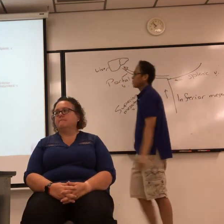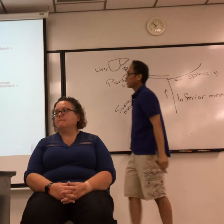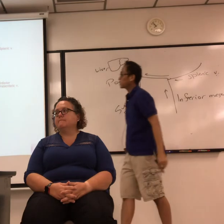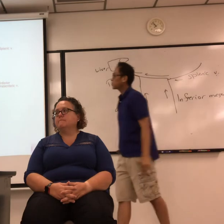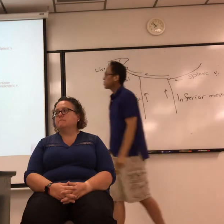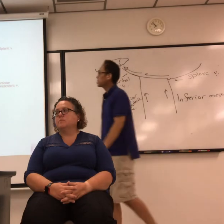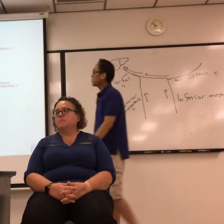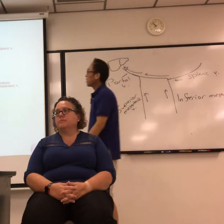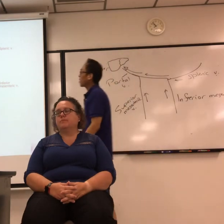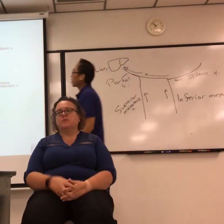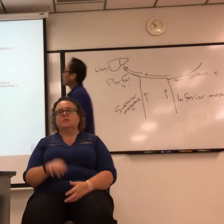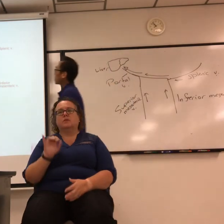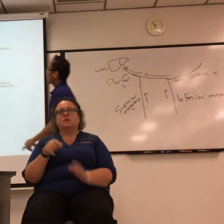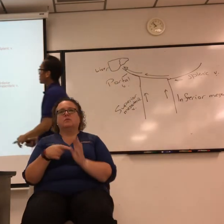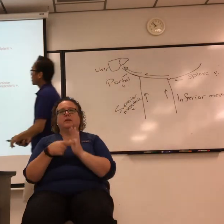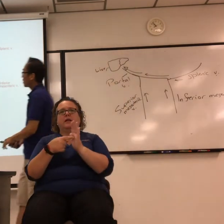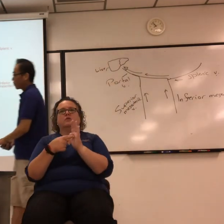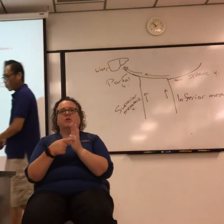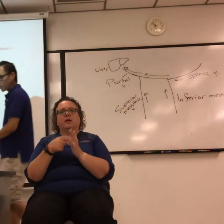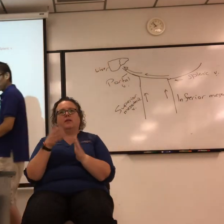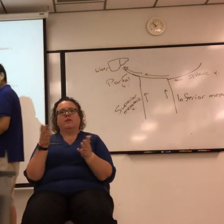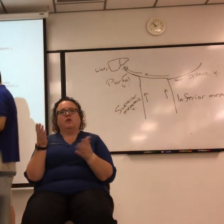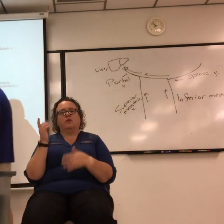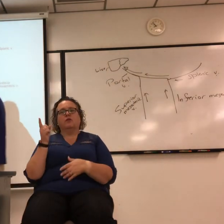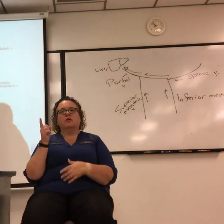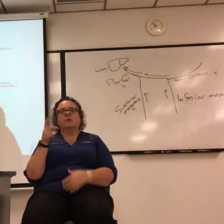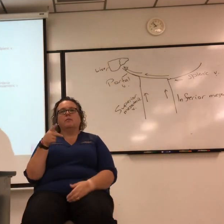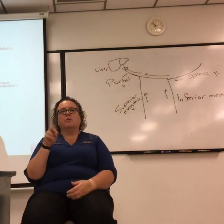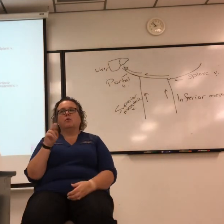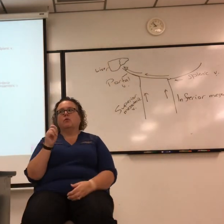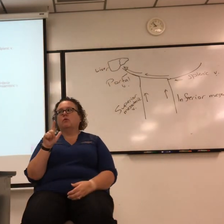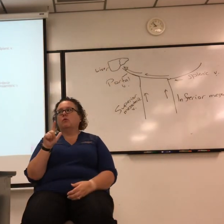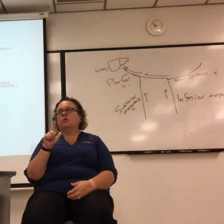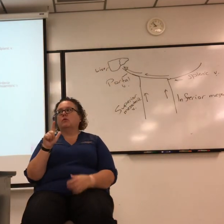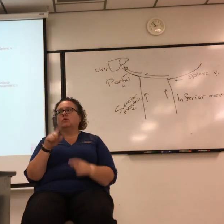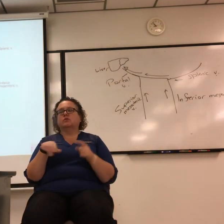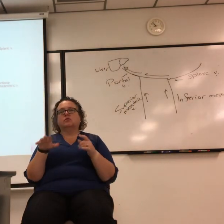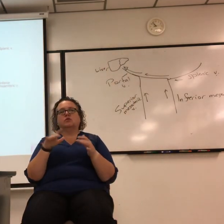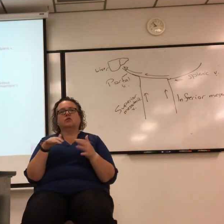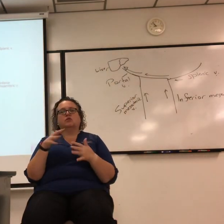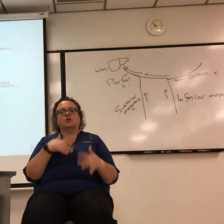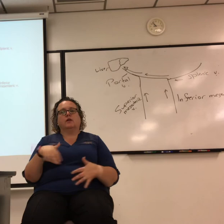That's what's being illustrated to you there. That's the portal circulation. First pass